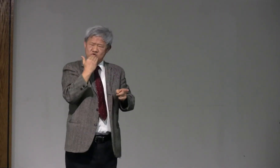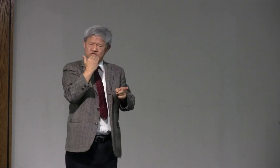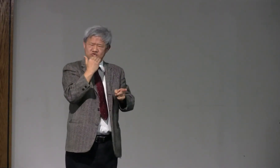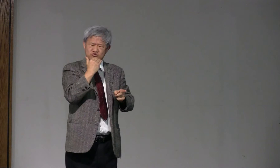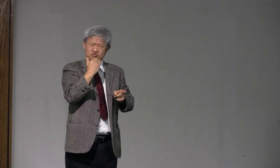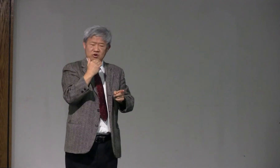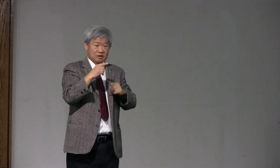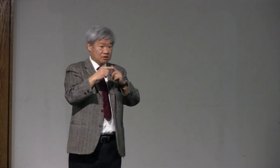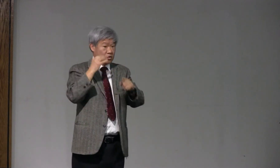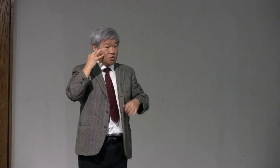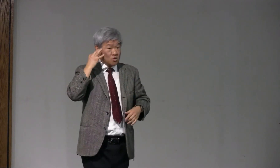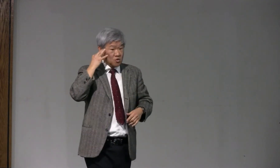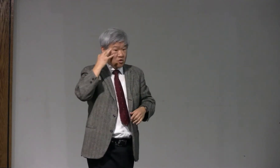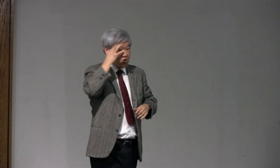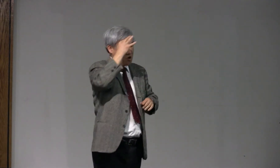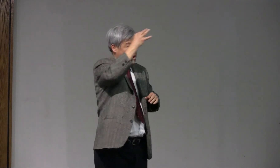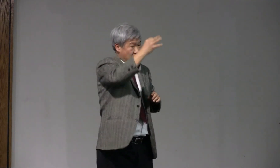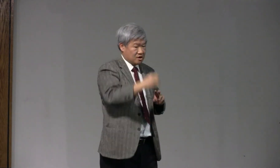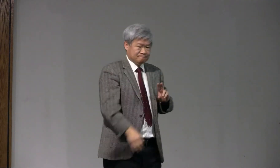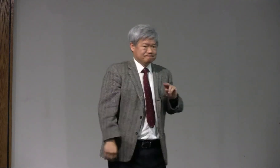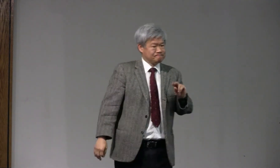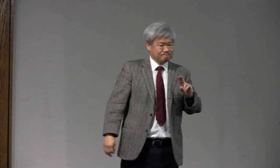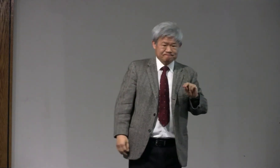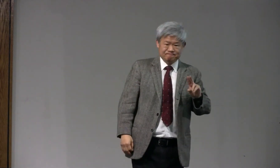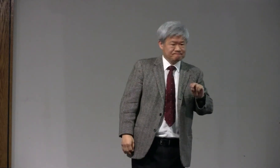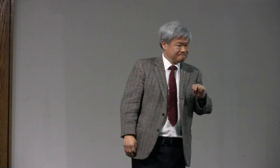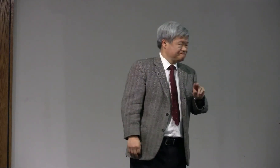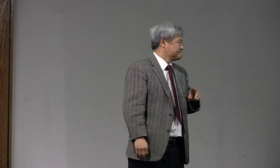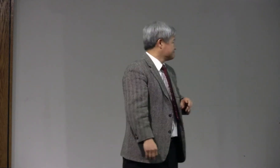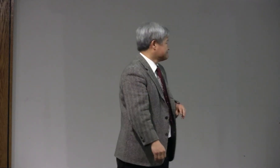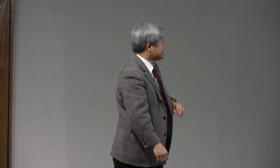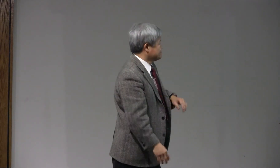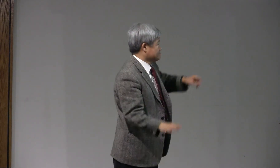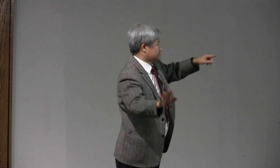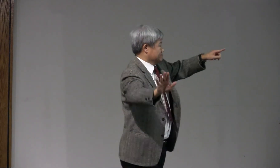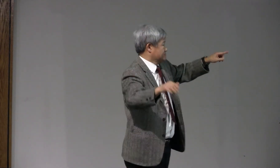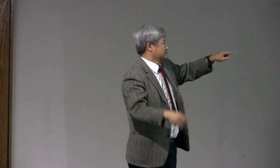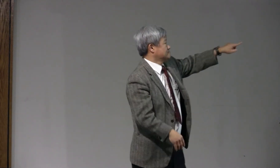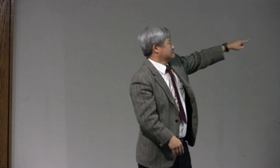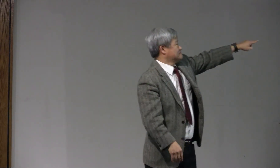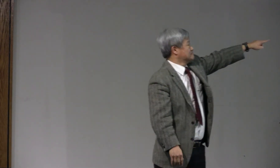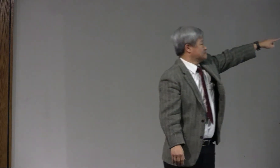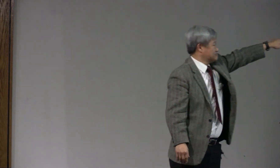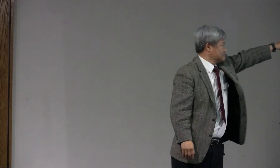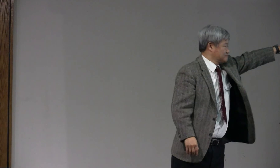bed. And that's good. In the future, it won't be like that.